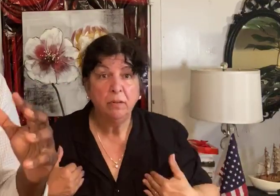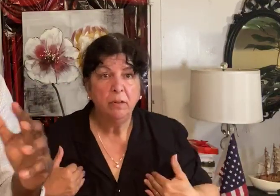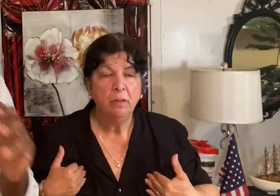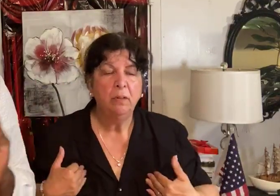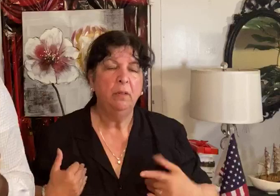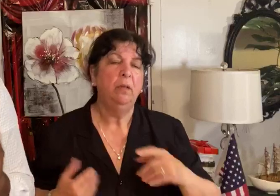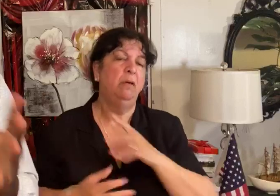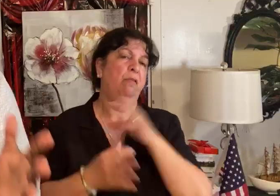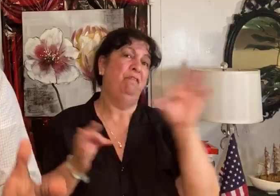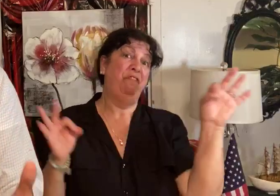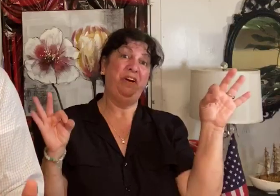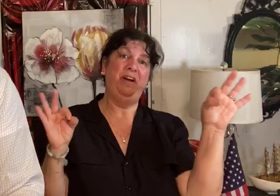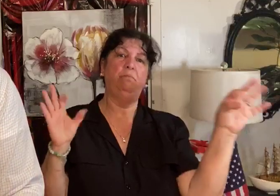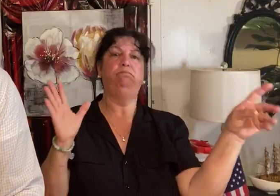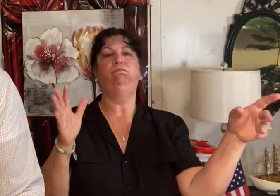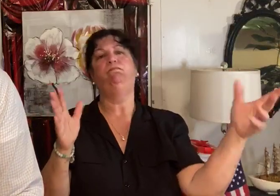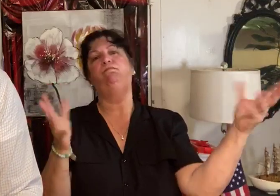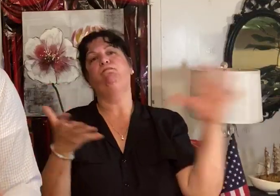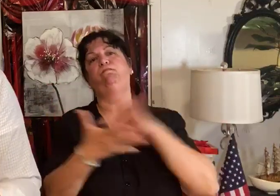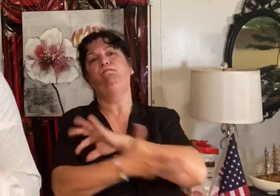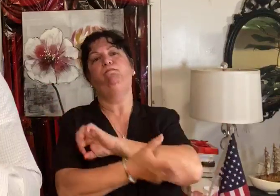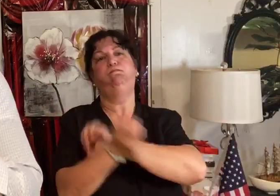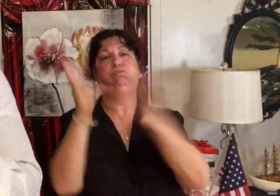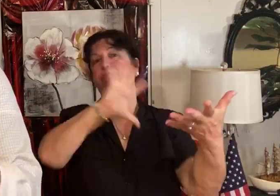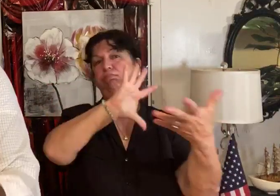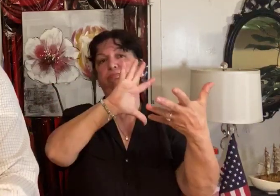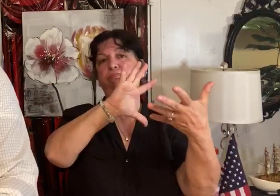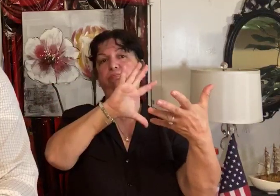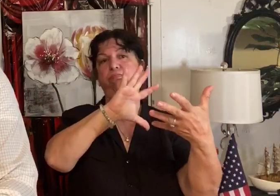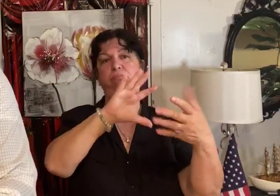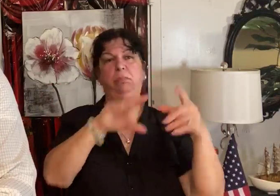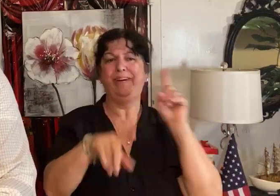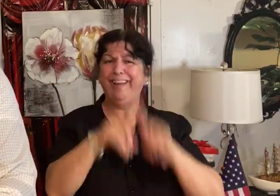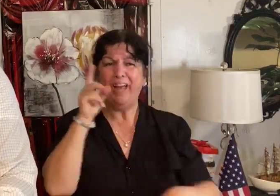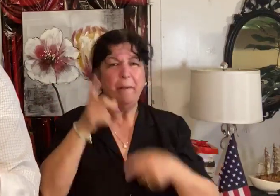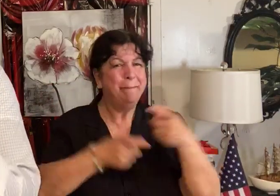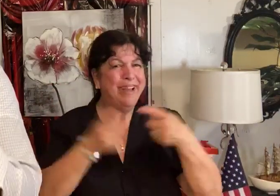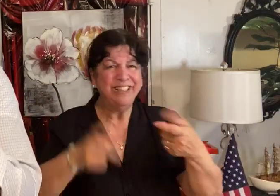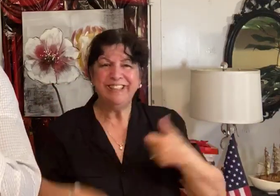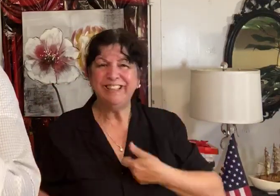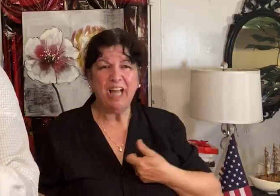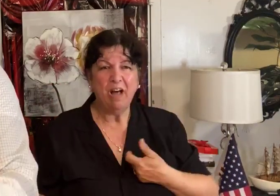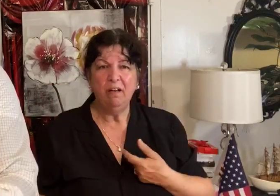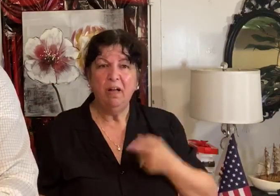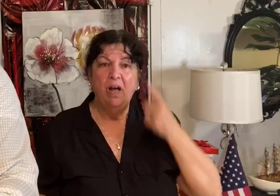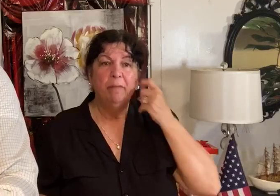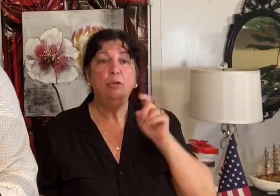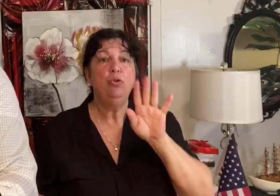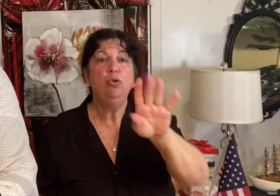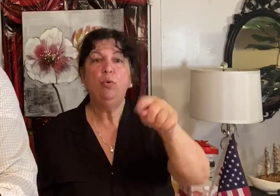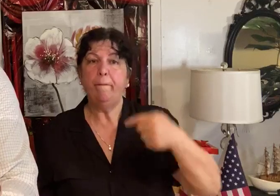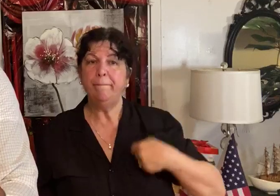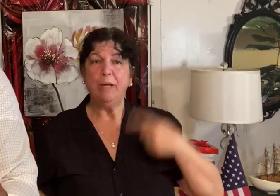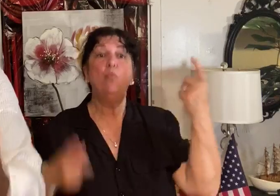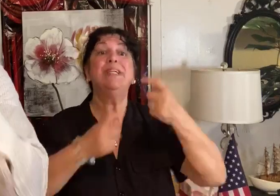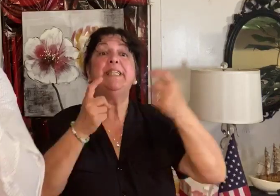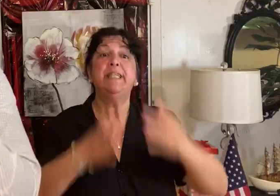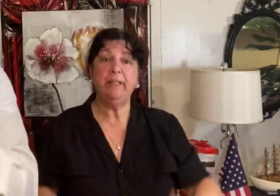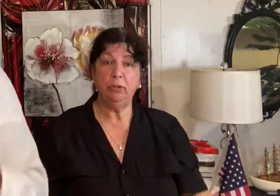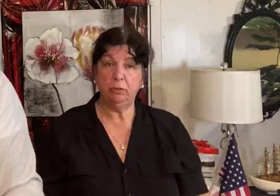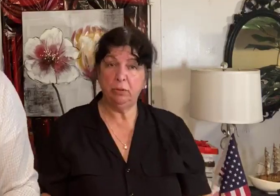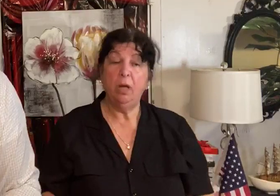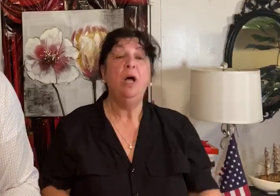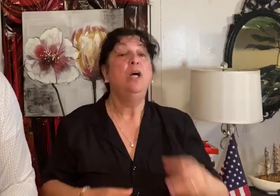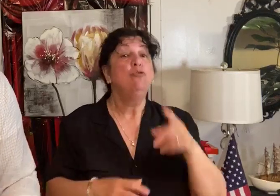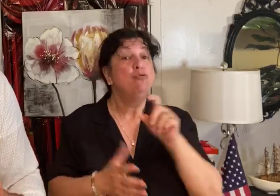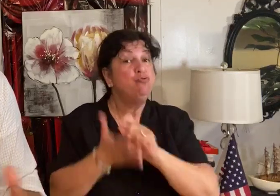that freedom descends into chaos because we cannot manage ourselves because we are all sinners. The Bible says so. As